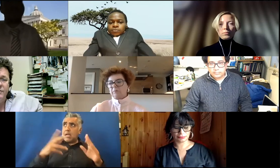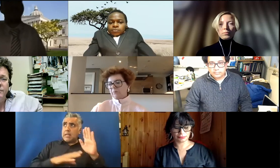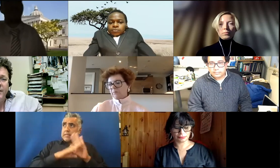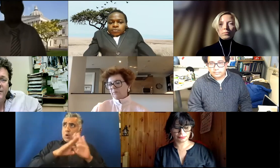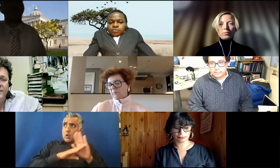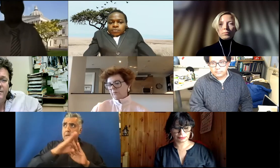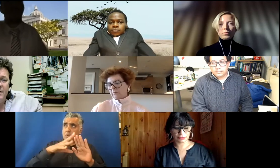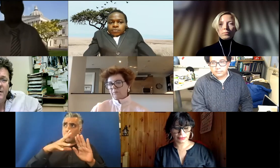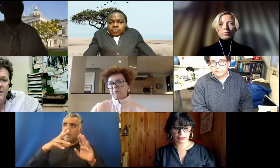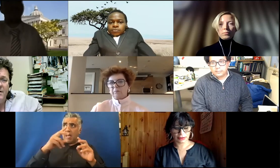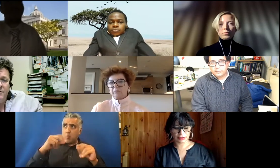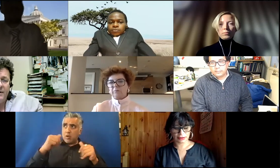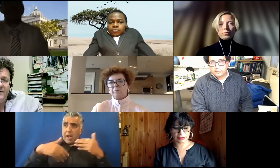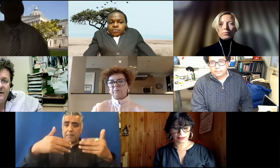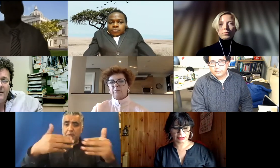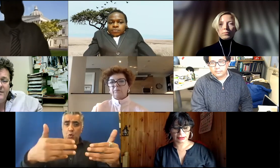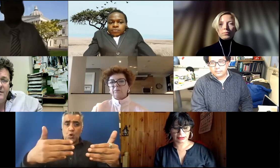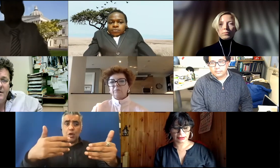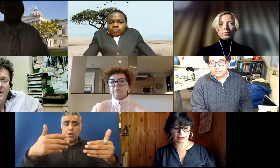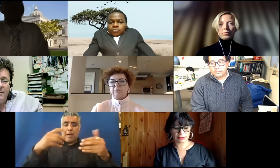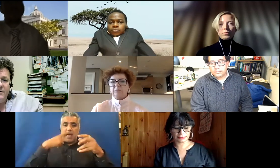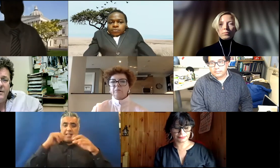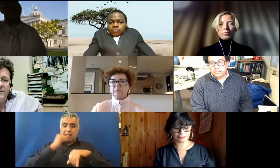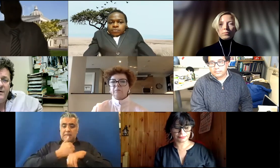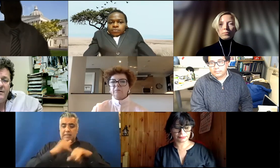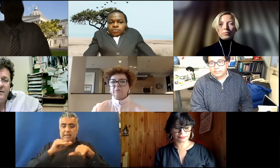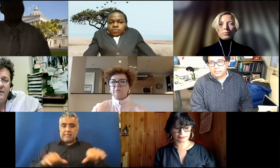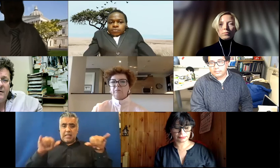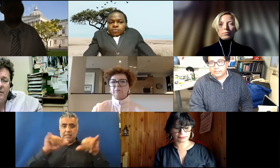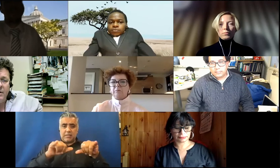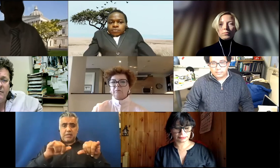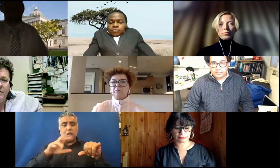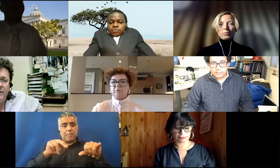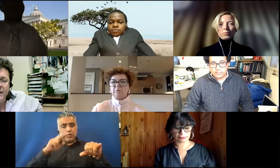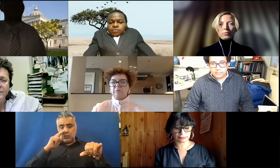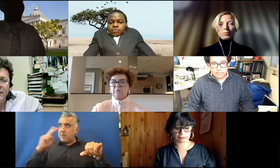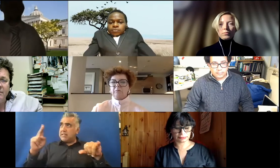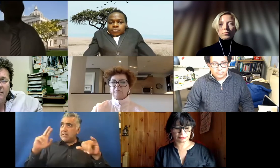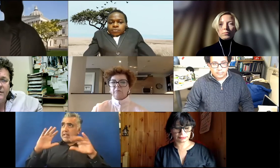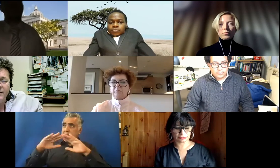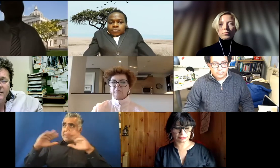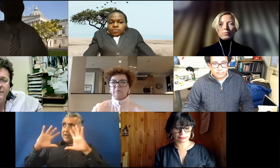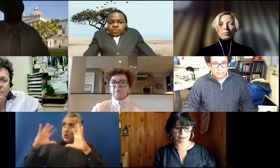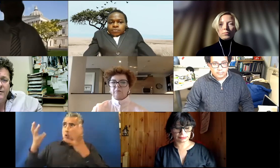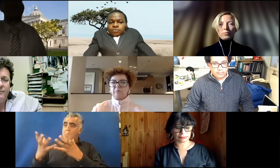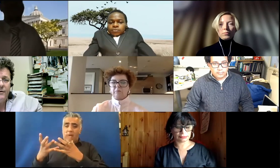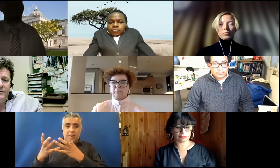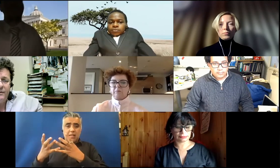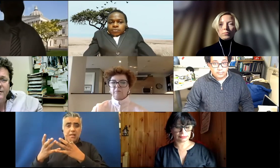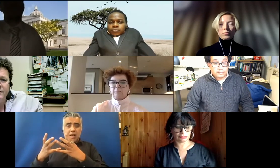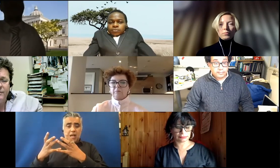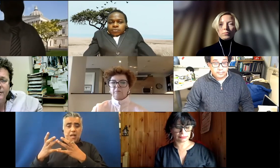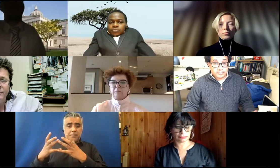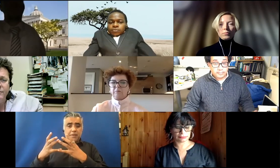going too fast to make standards. But you can see it on a global level, on an ISO level with the JTC